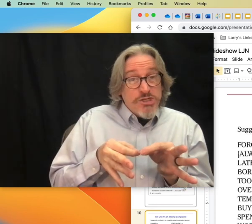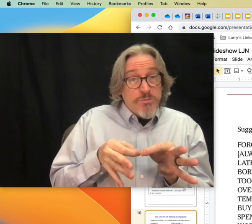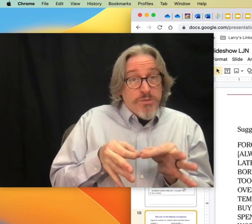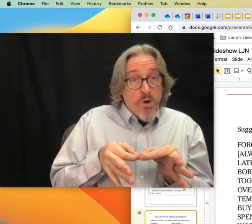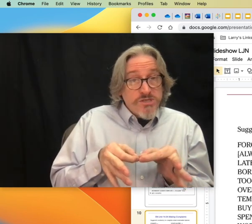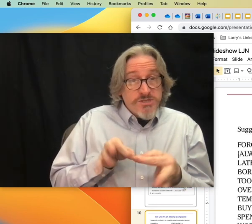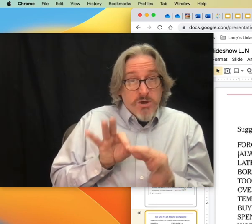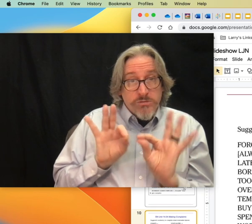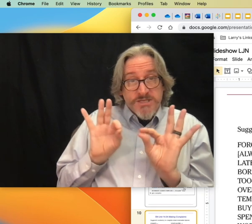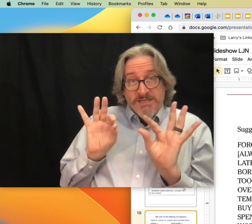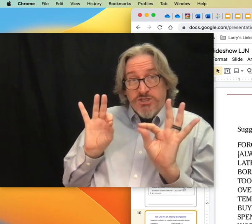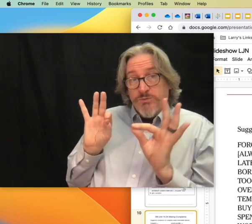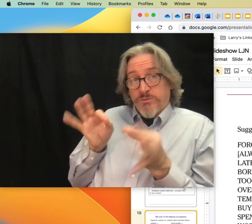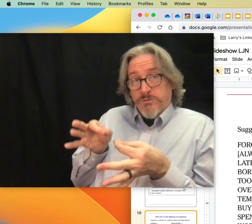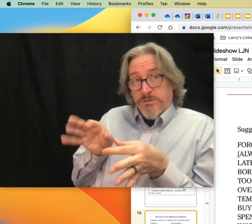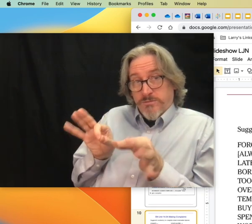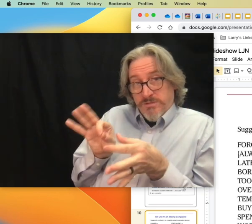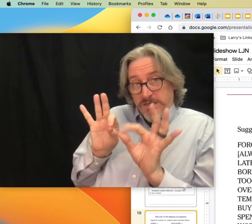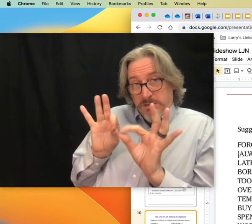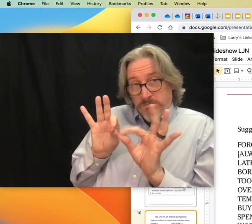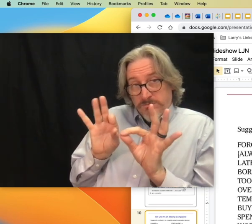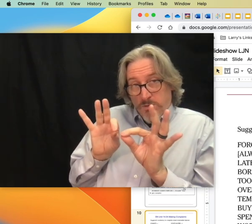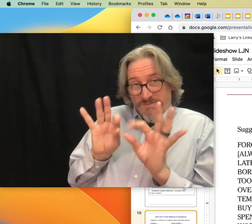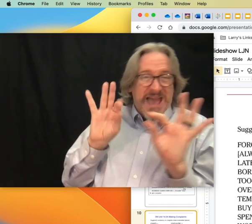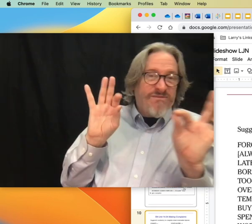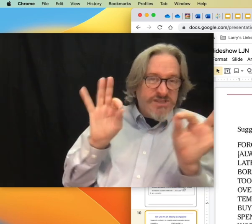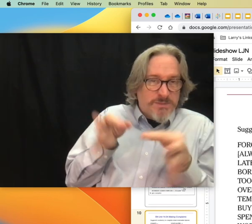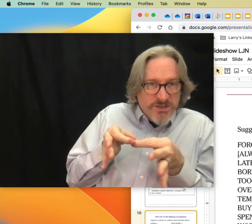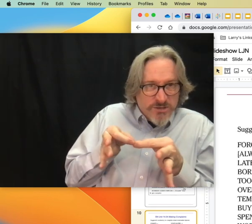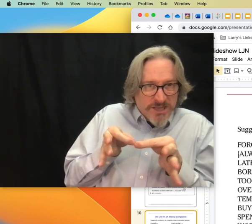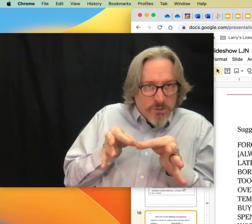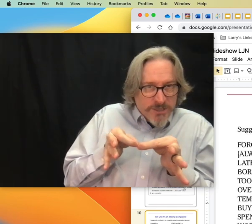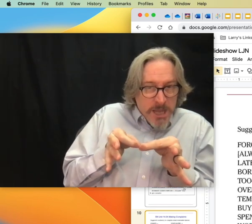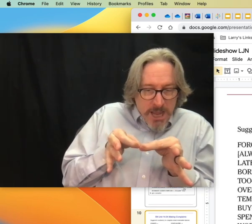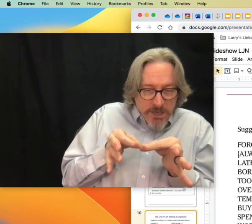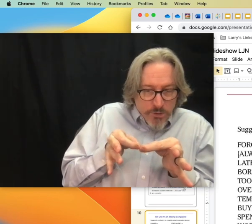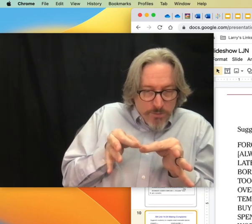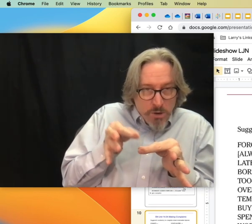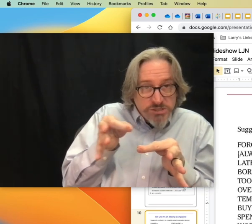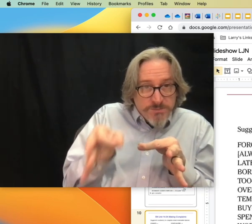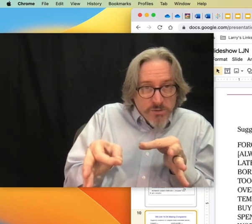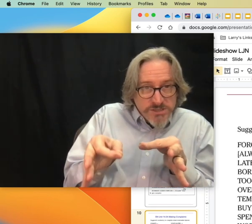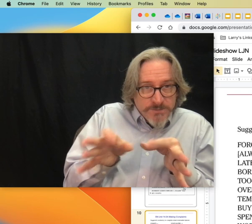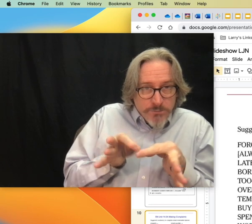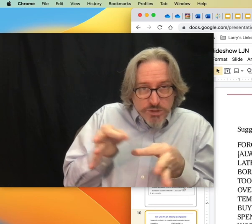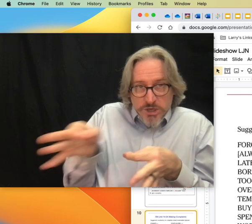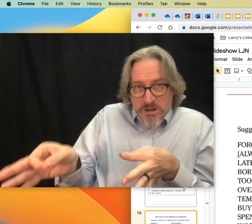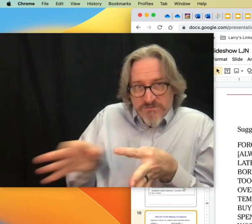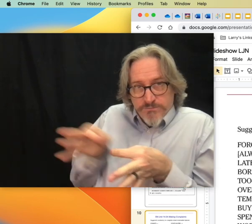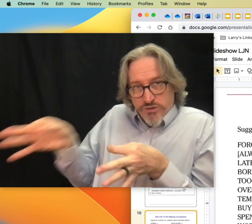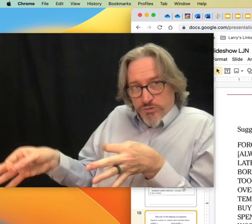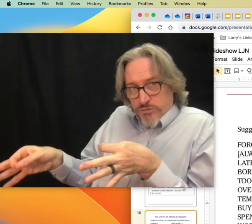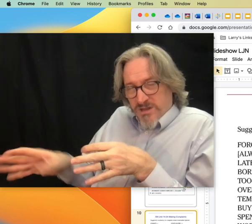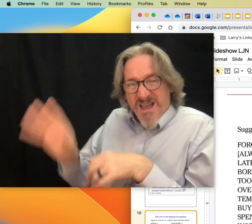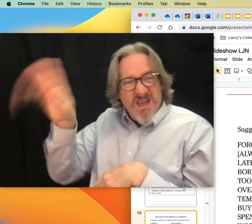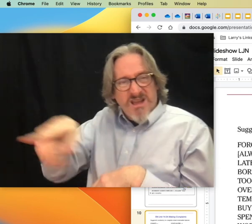This is to postpone, take two little F's, but you're like holding, and you postpone something, push it